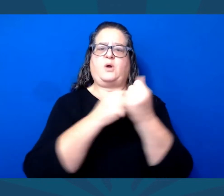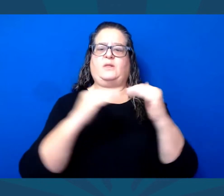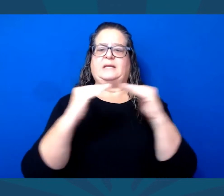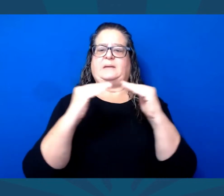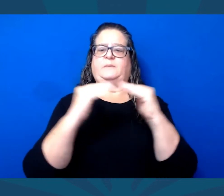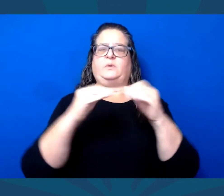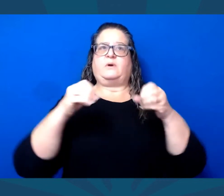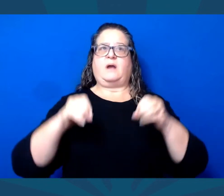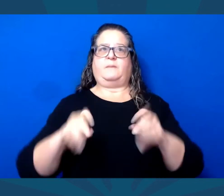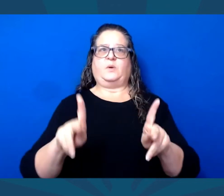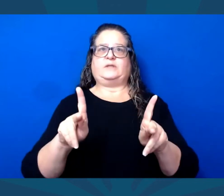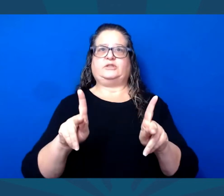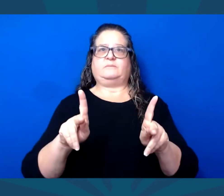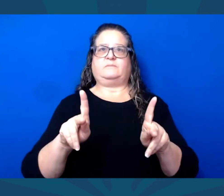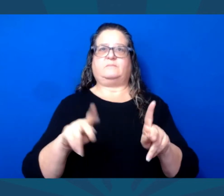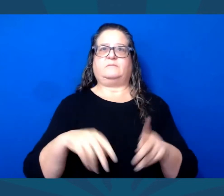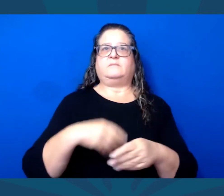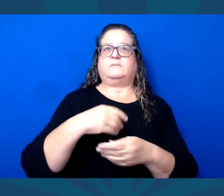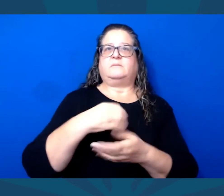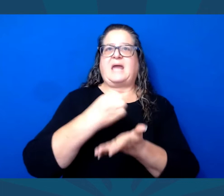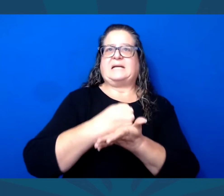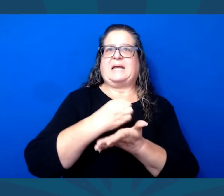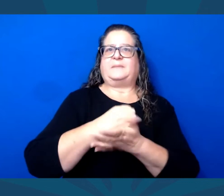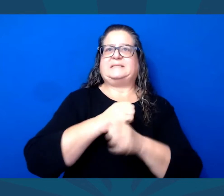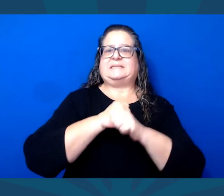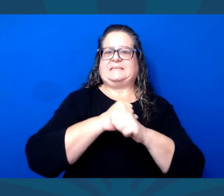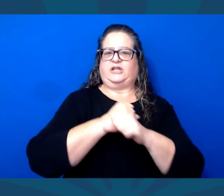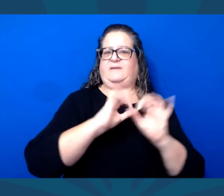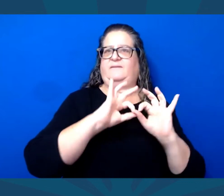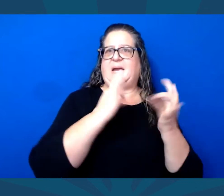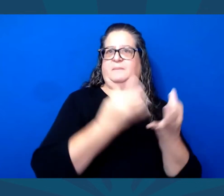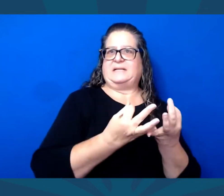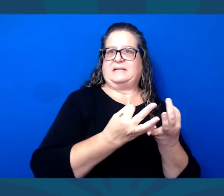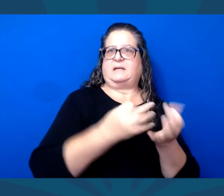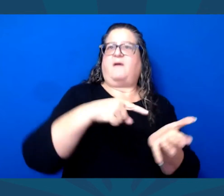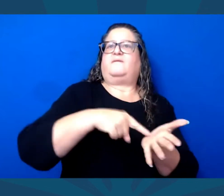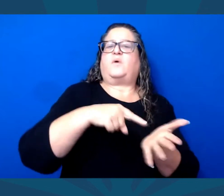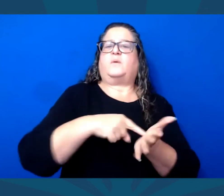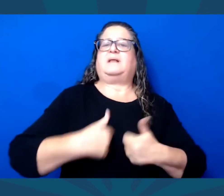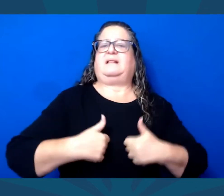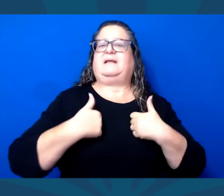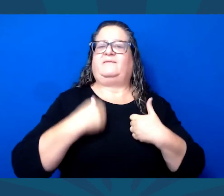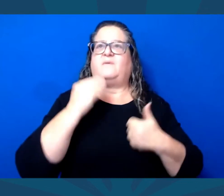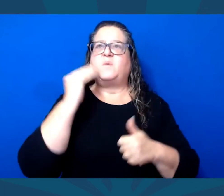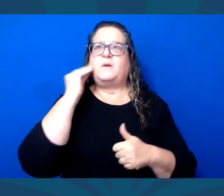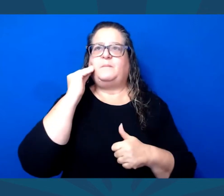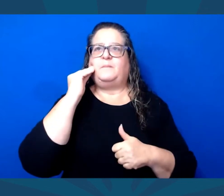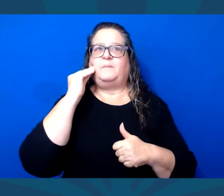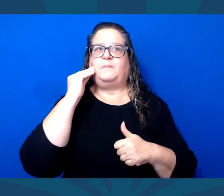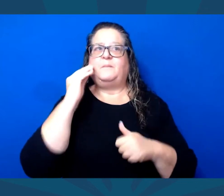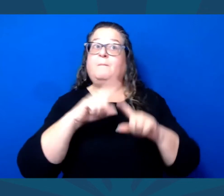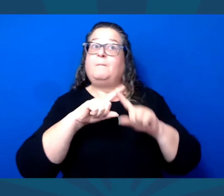For over 20 years, Janelle Wood has fought for equal opportunity, equity, and